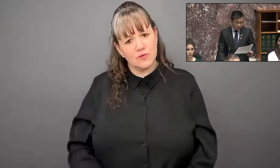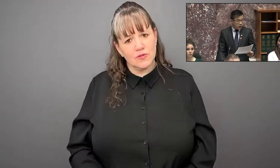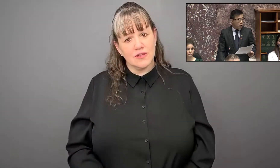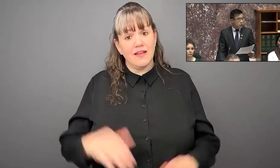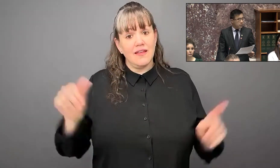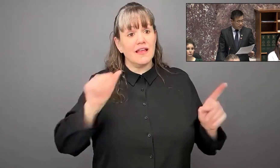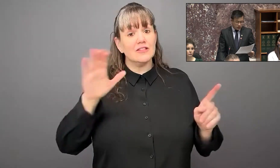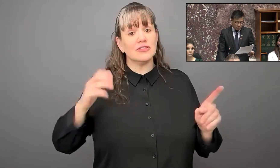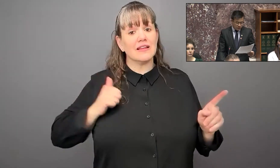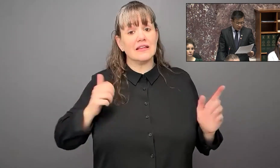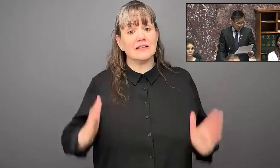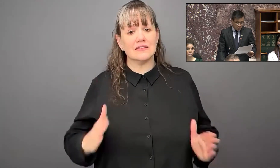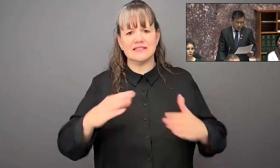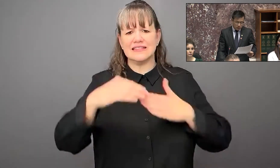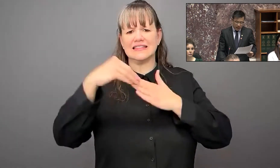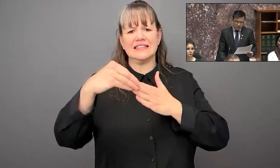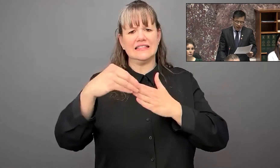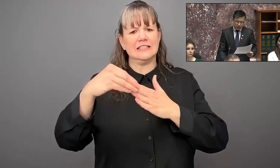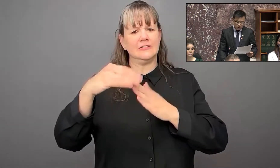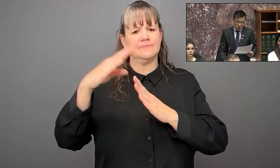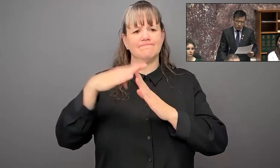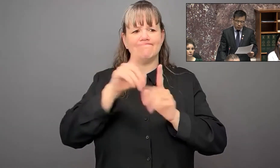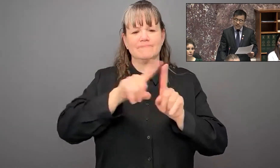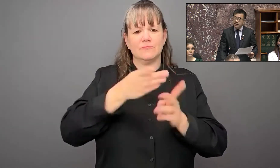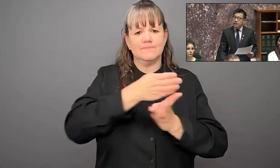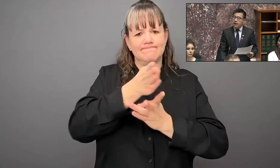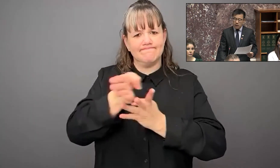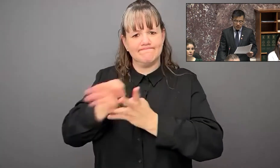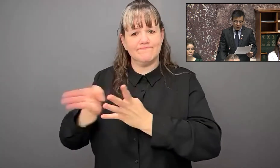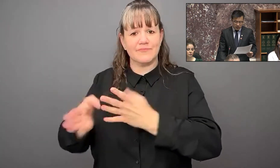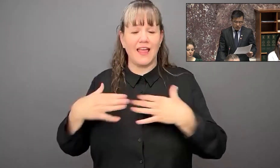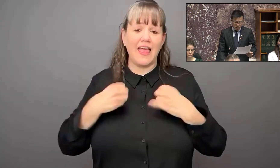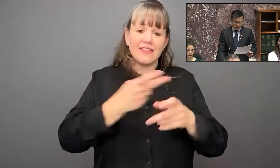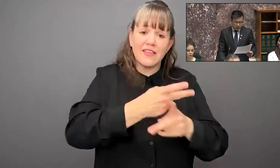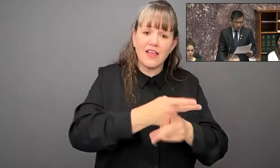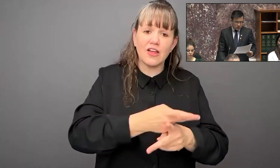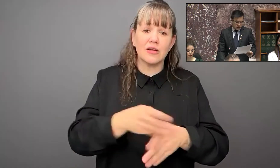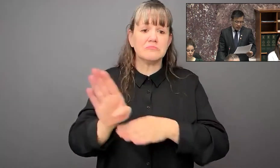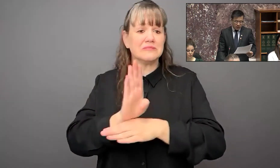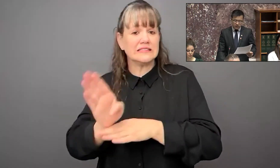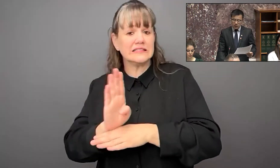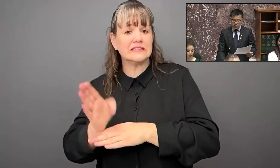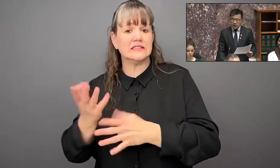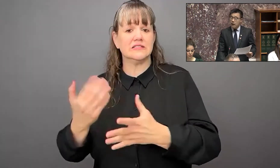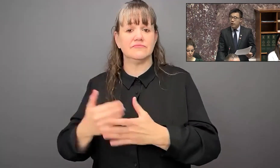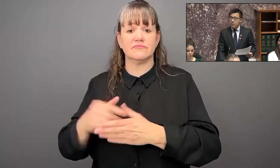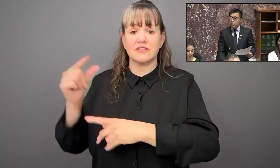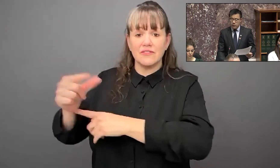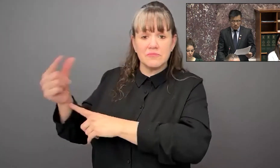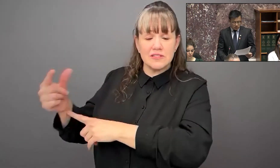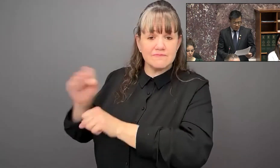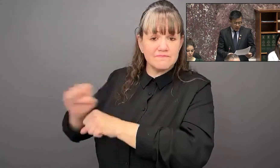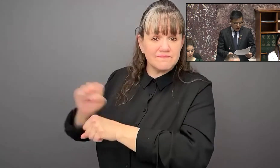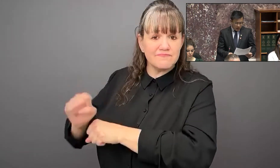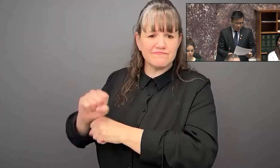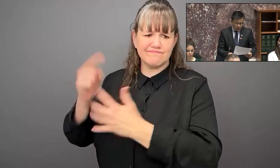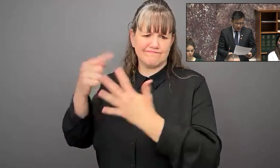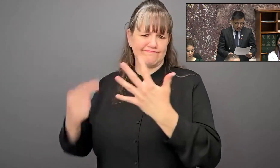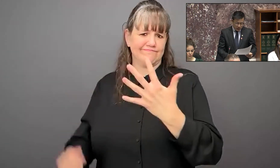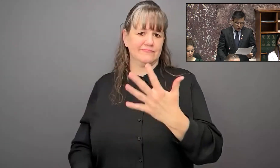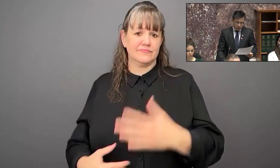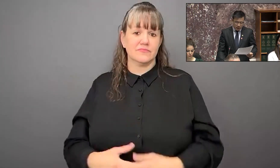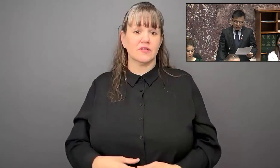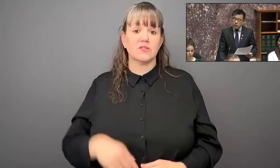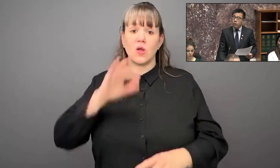from healthcare to public service. Their impact is not only seen in our cities, but also deeply felt in our neighborhoods. I want